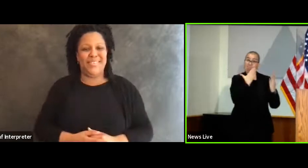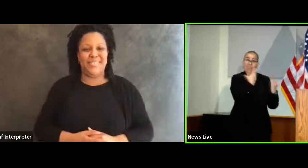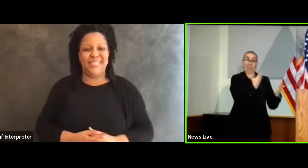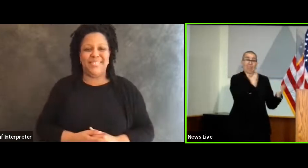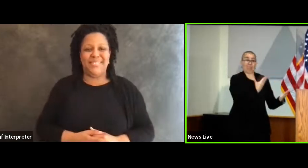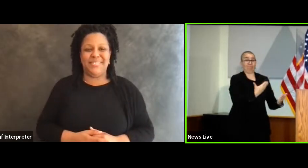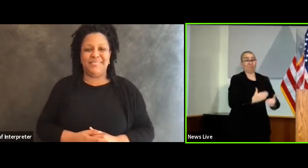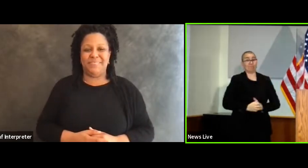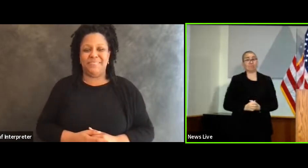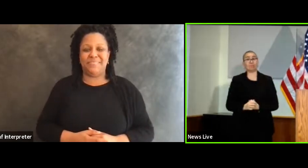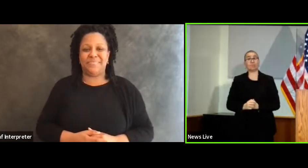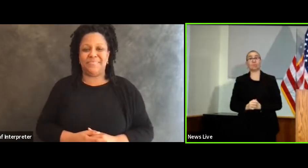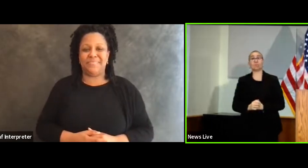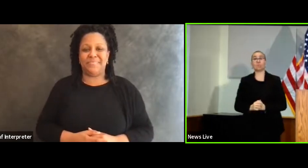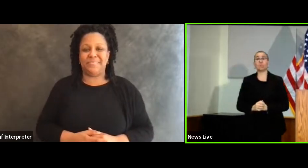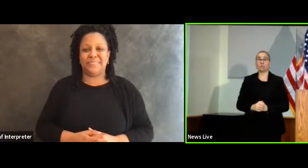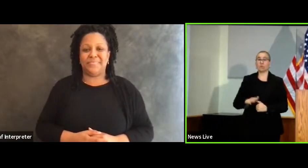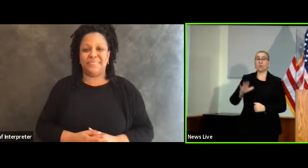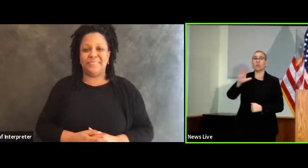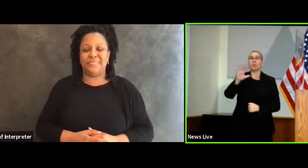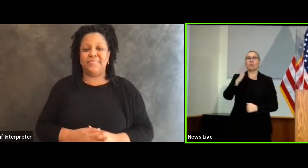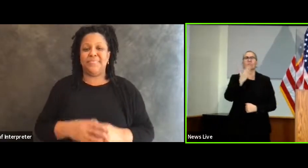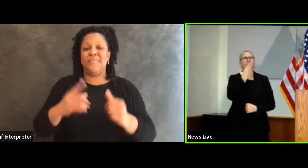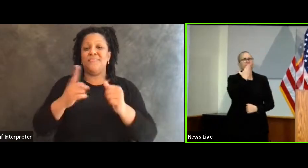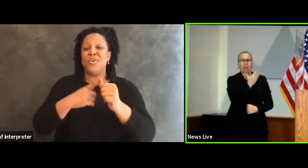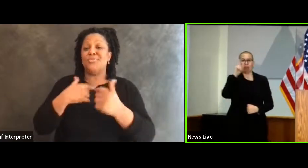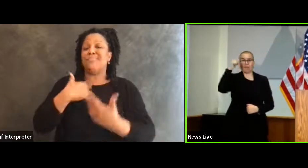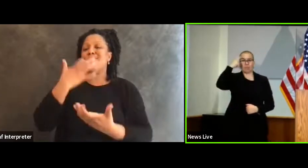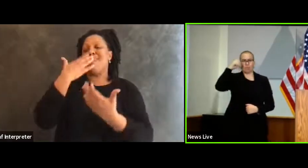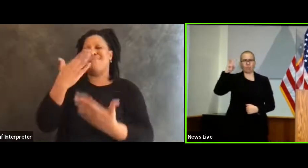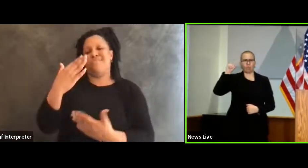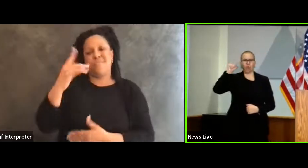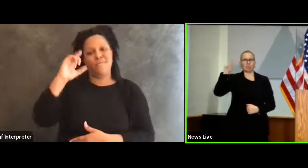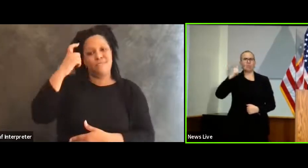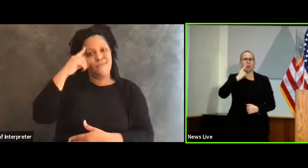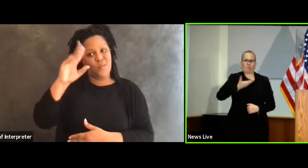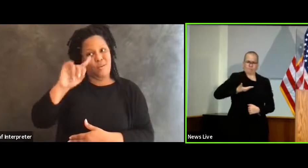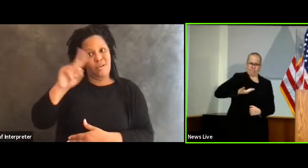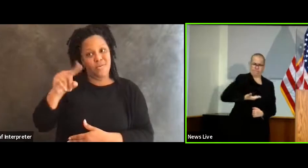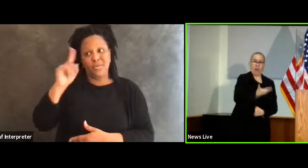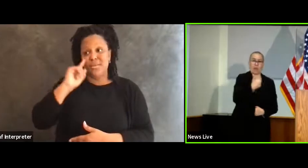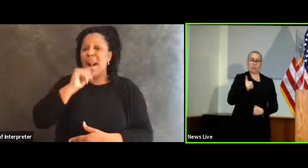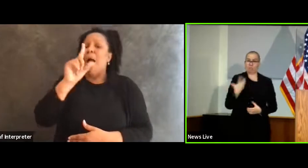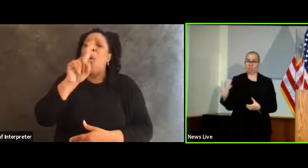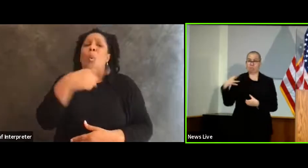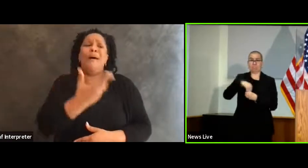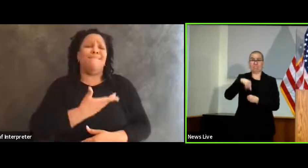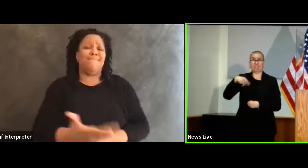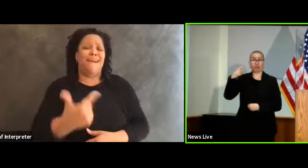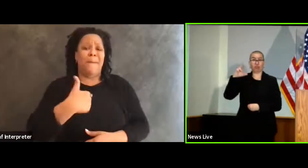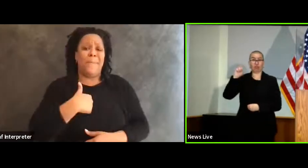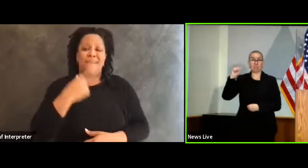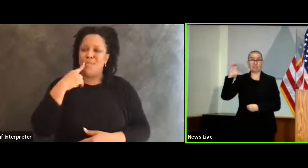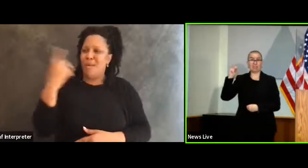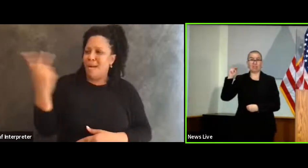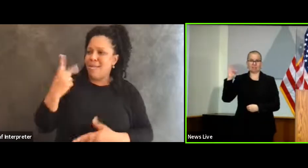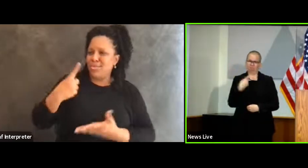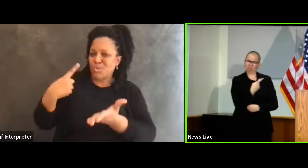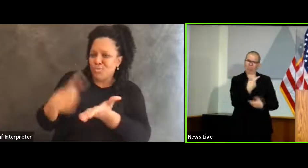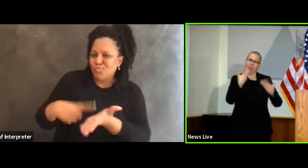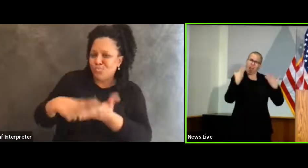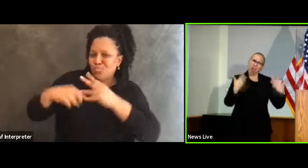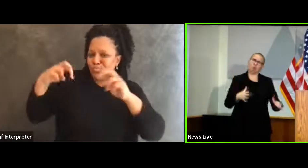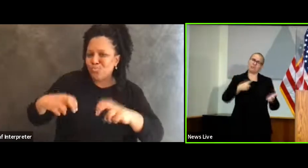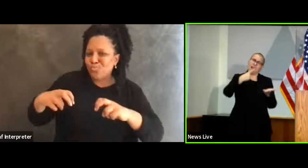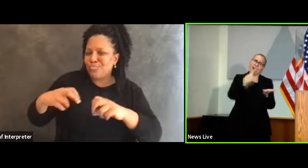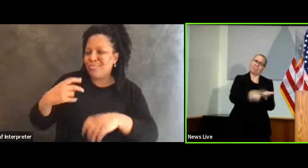First, I'd like to really thank Governor Wells, not only for inviting me to this, but our conversation that we had the other day. Your very